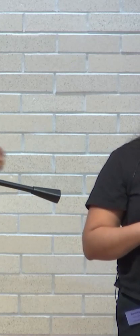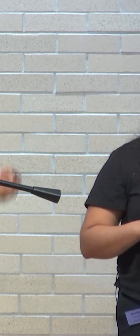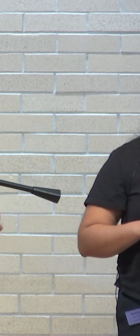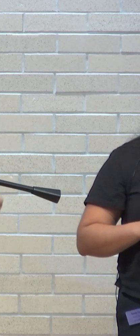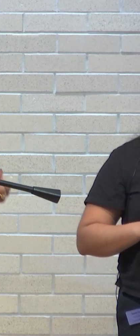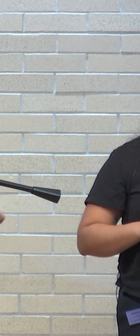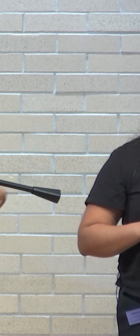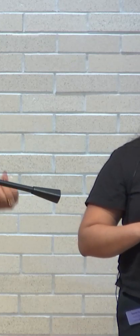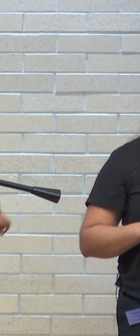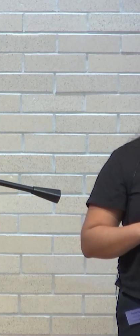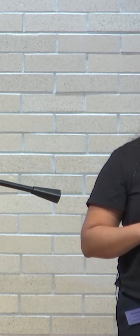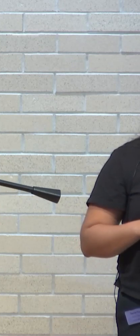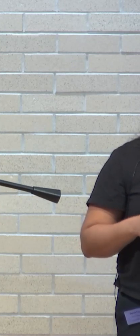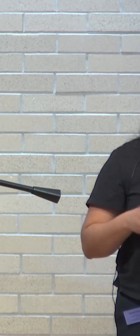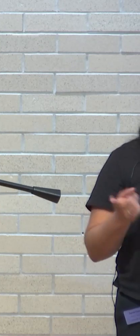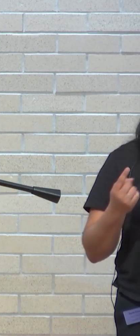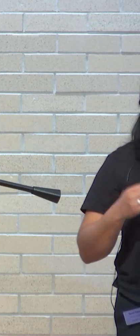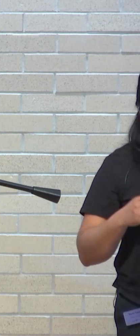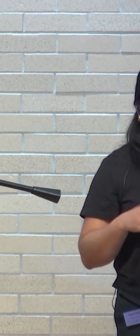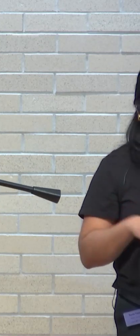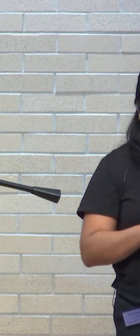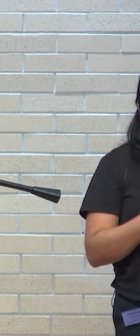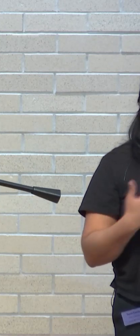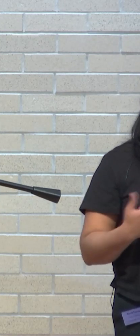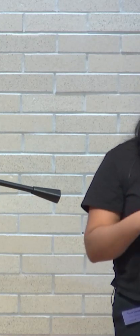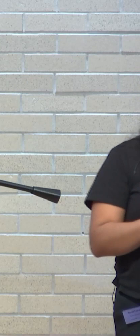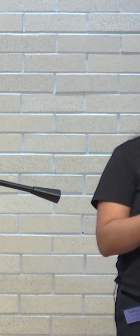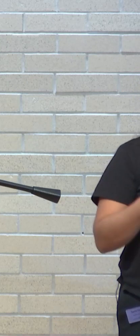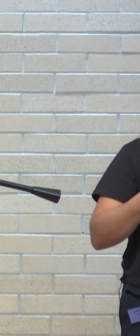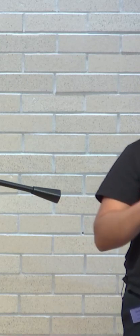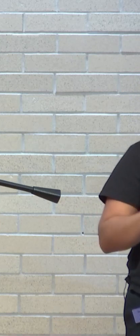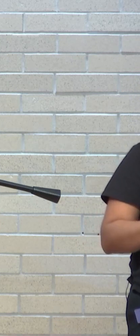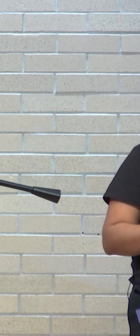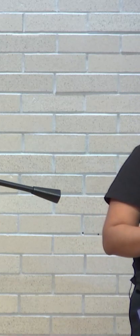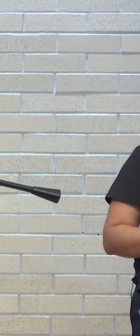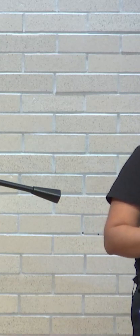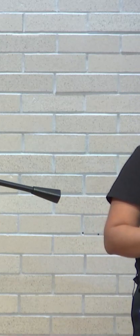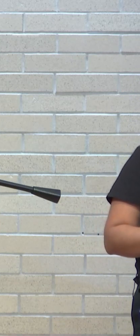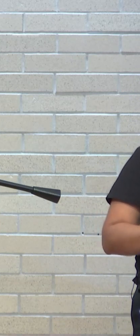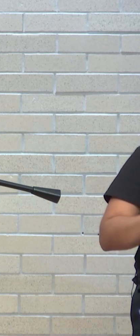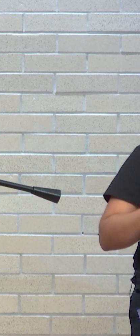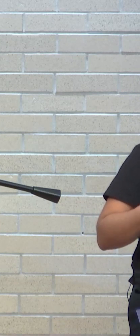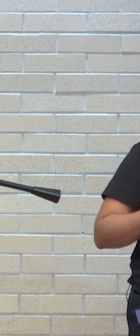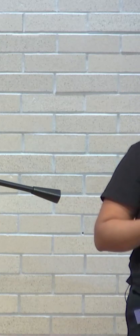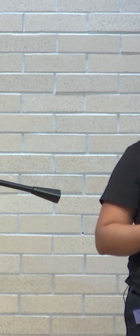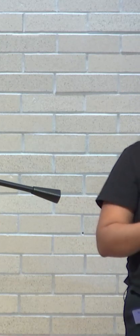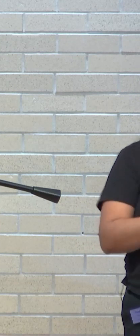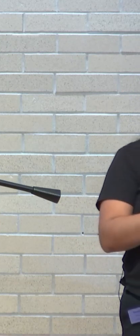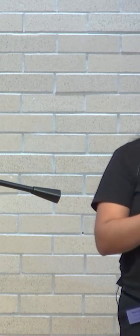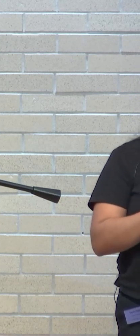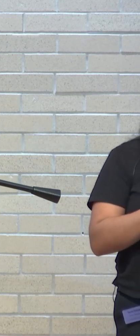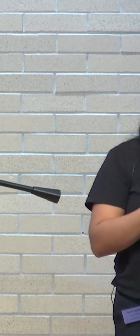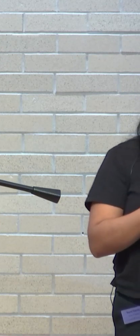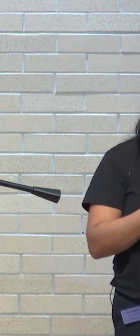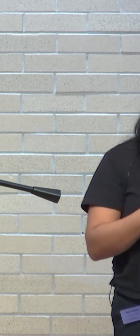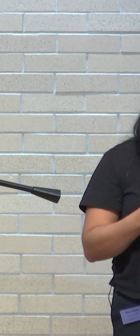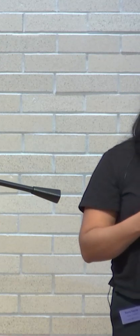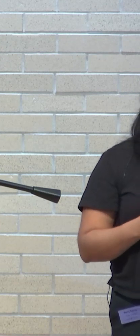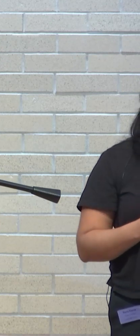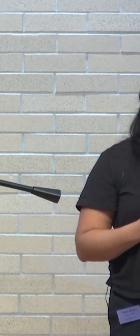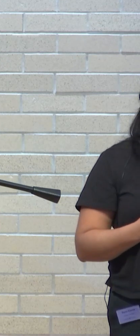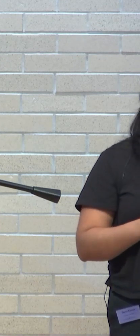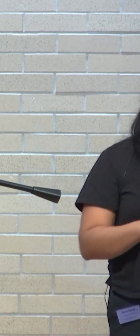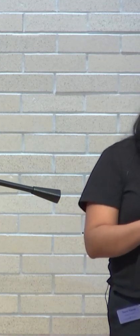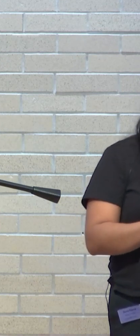we bring this to Goshen College? And by this, we mean that powerful Black authenticity in a space that is entirely and undeniably